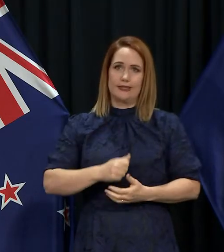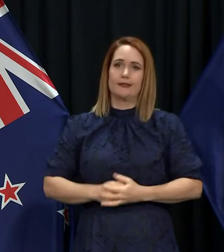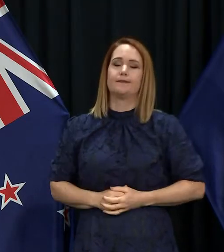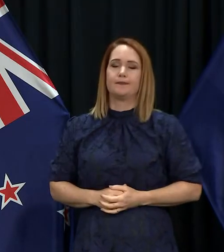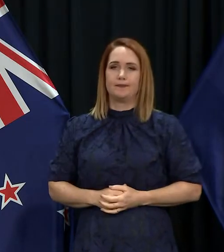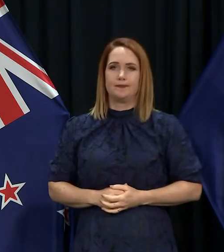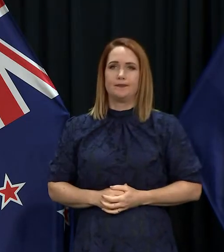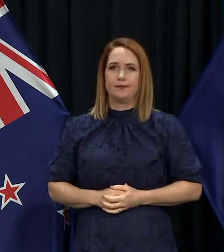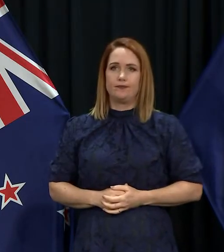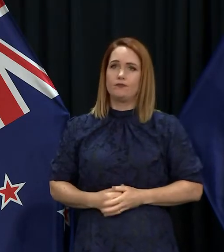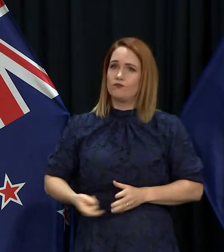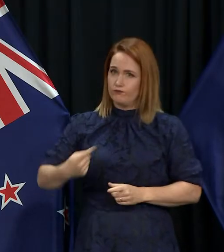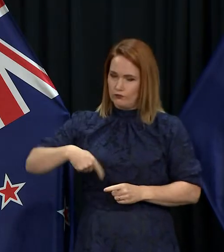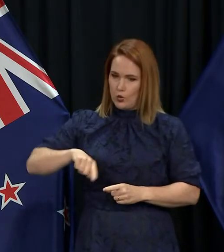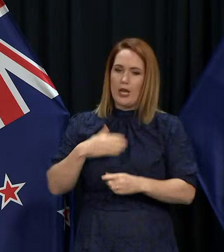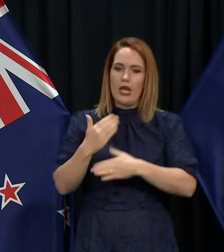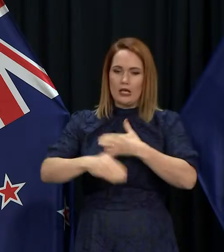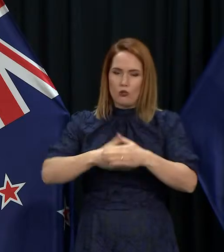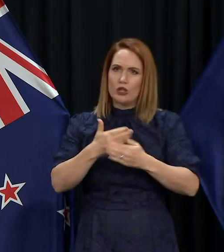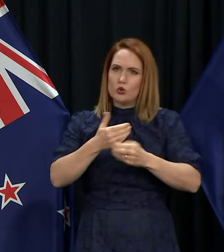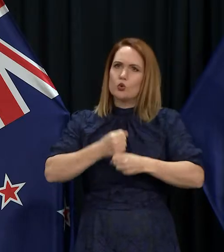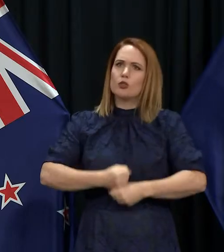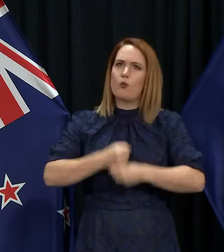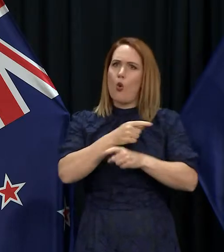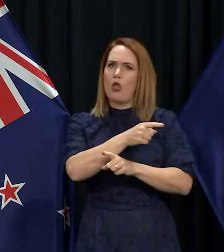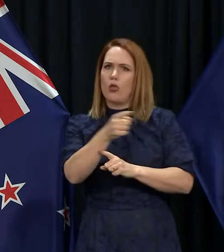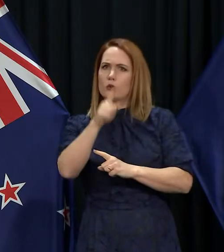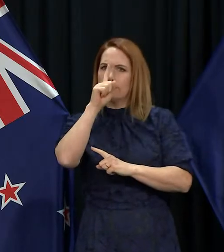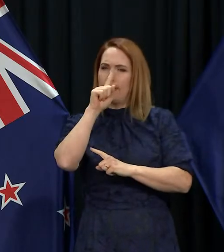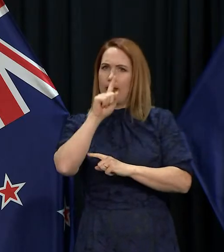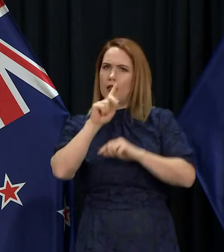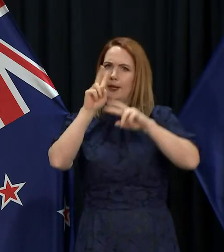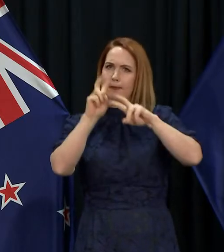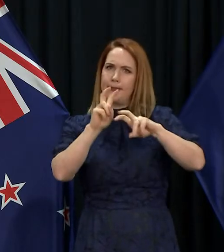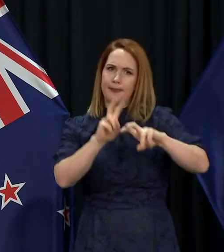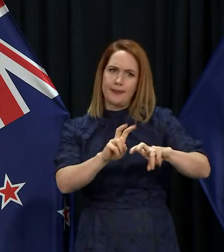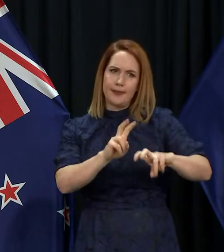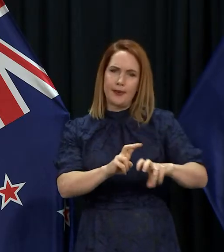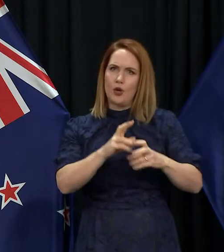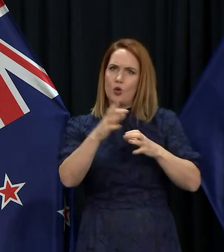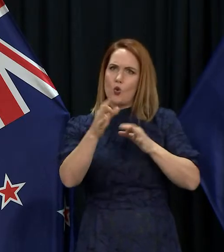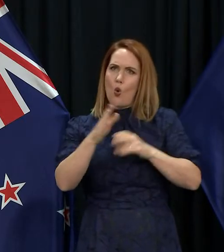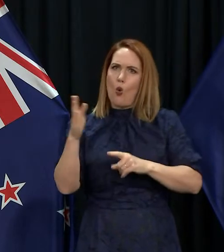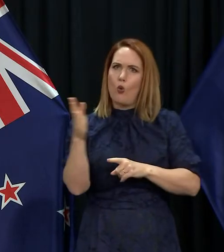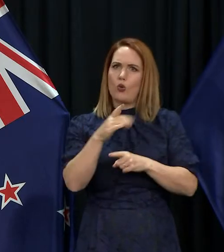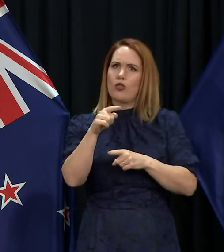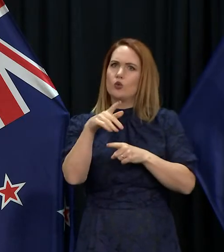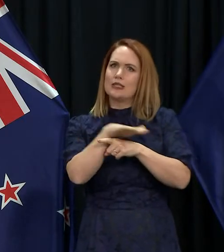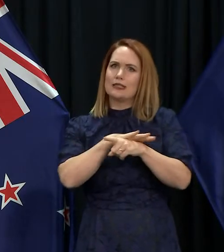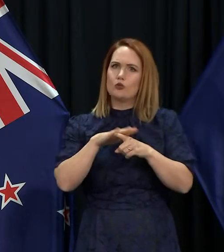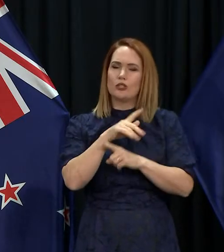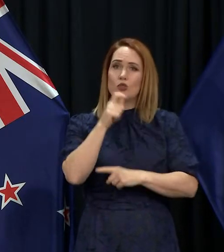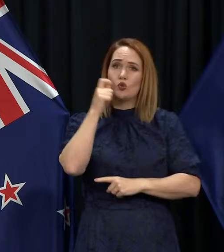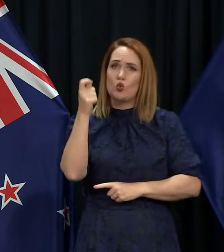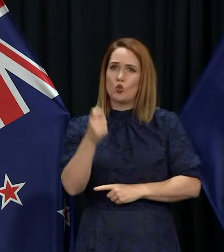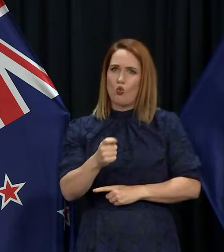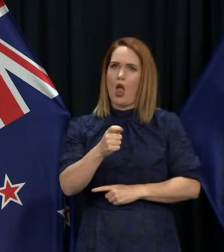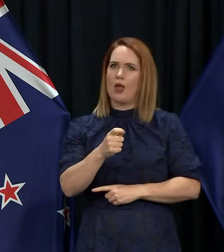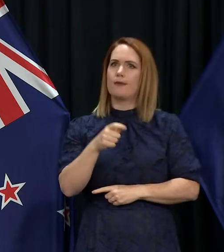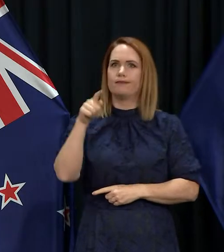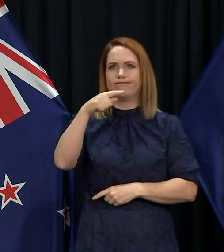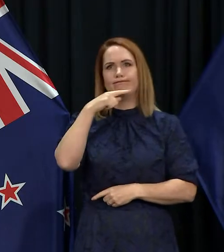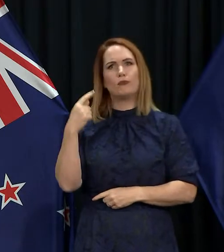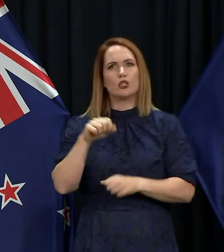and we continue to support prosecutors in their investigations into all international crimes committed in